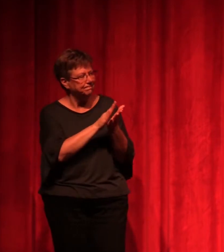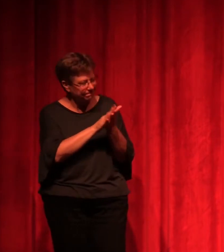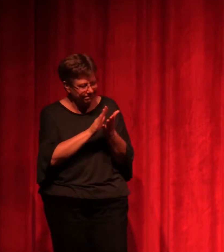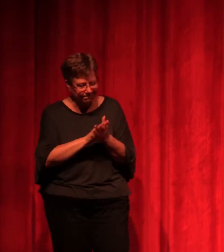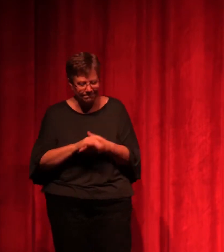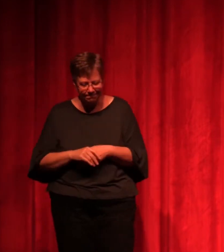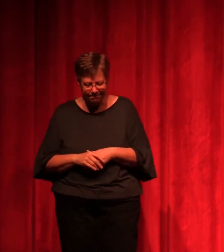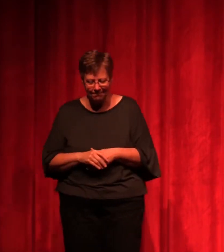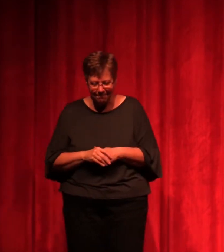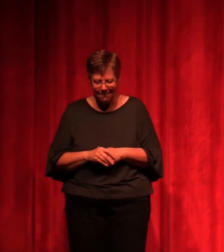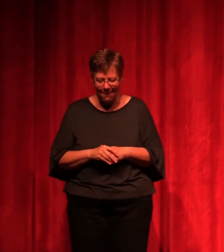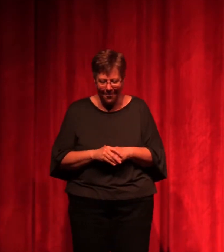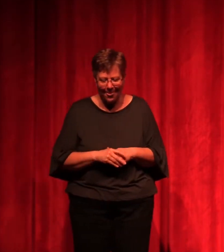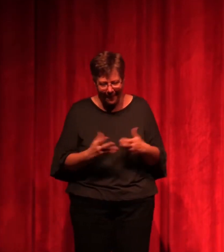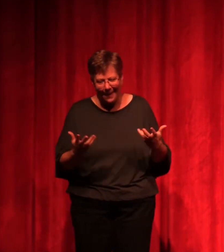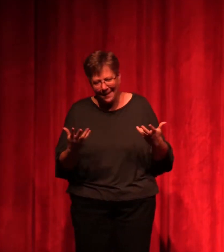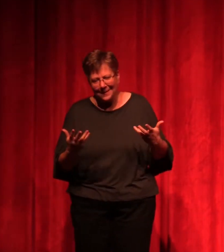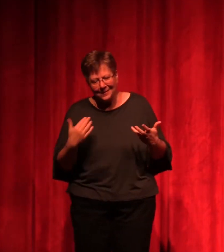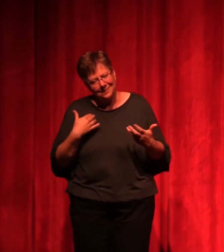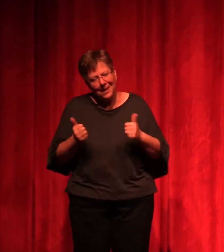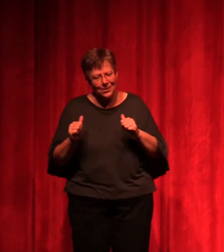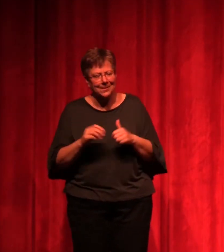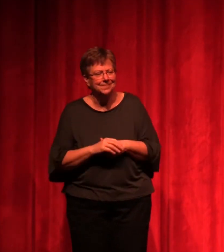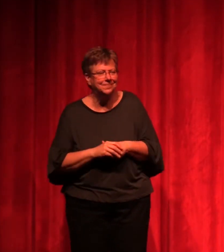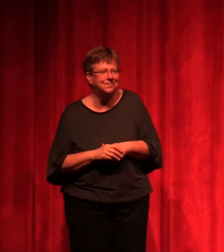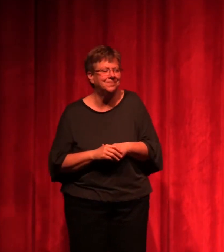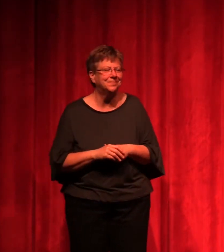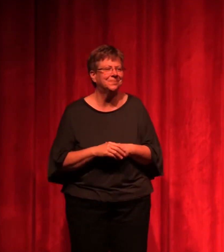He had only been there a couple years.